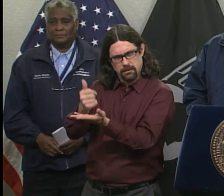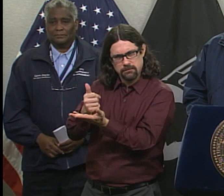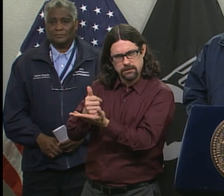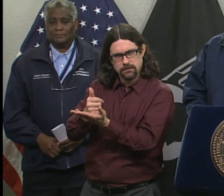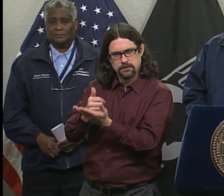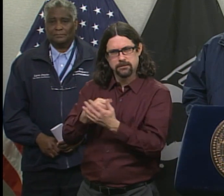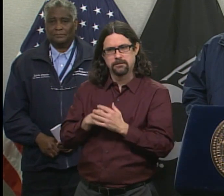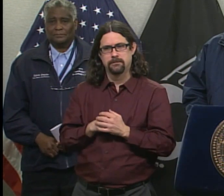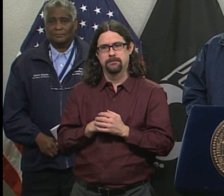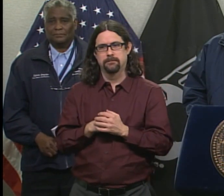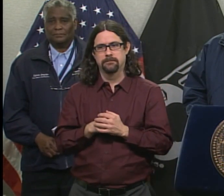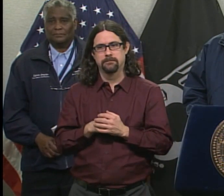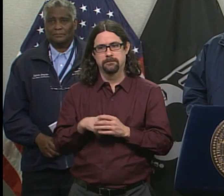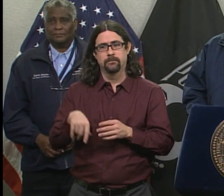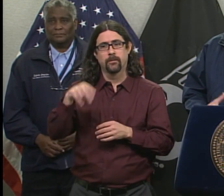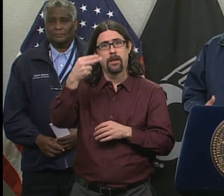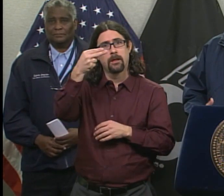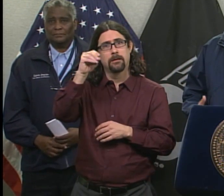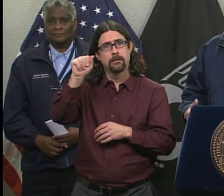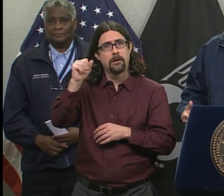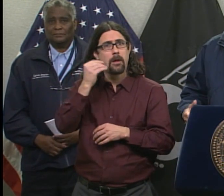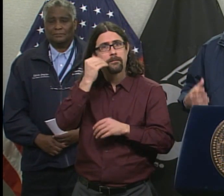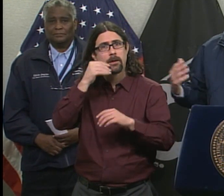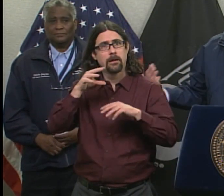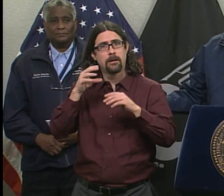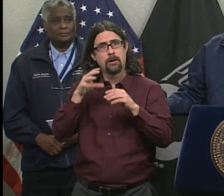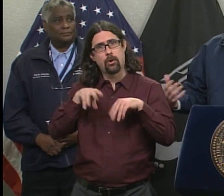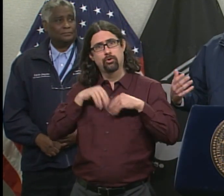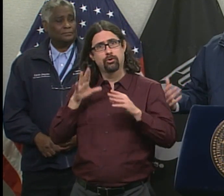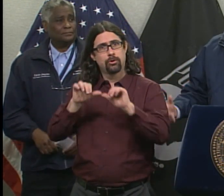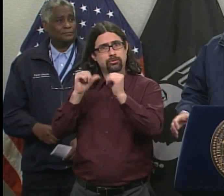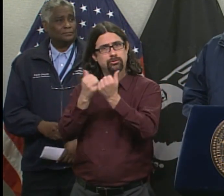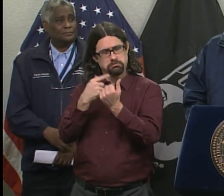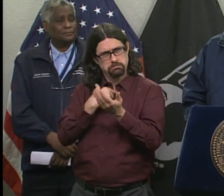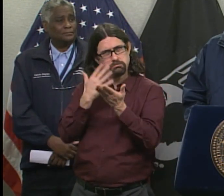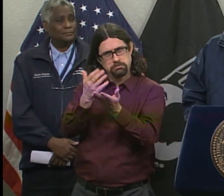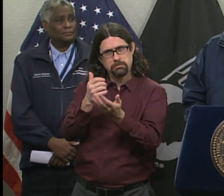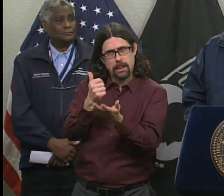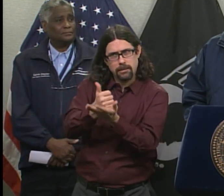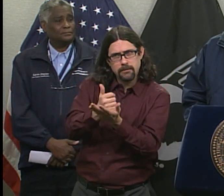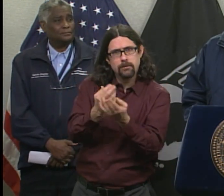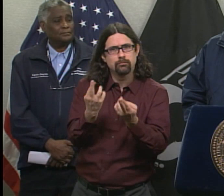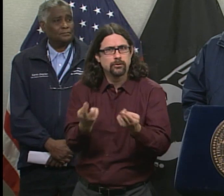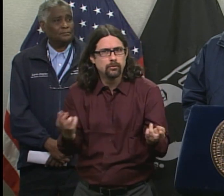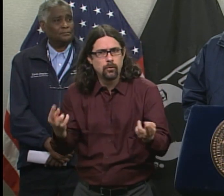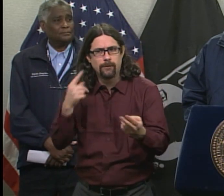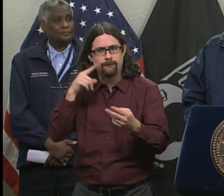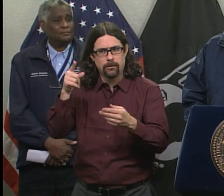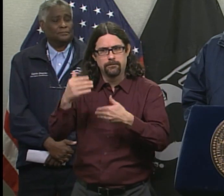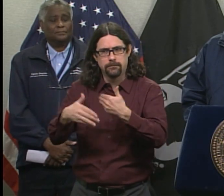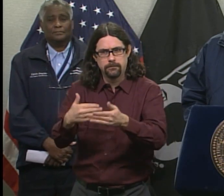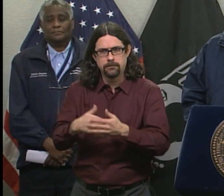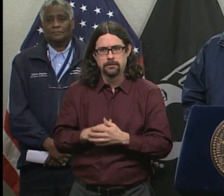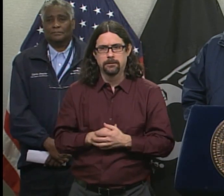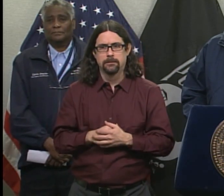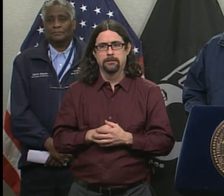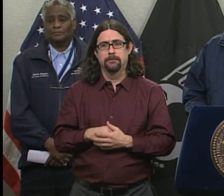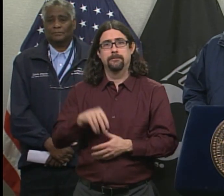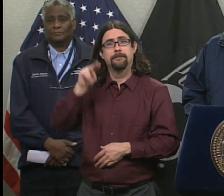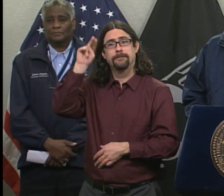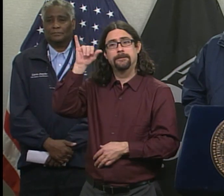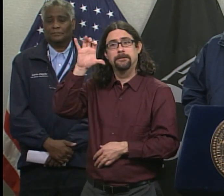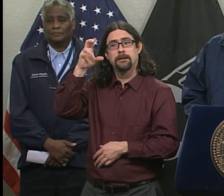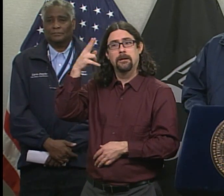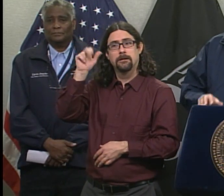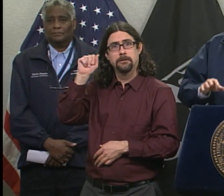need to dig out. Obviously, the leadership of NYCHA has been part of this whole emergency planning and response effort. So we'll double